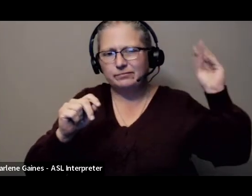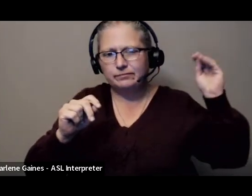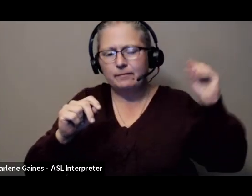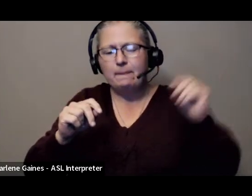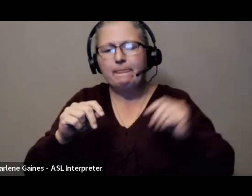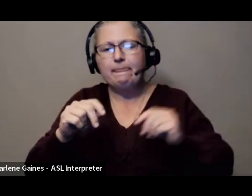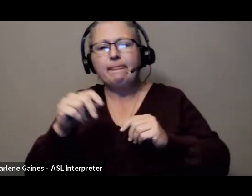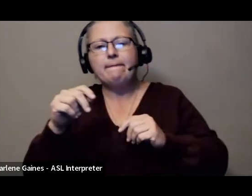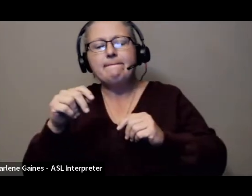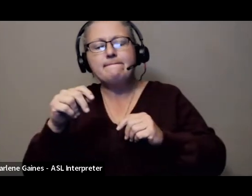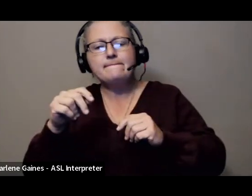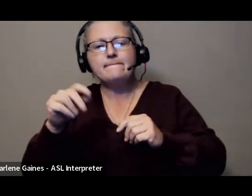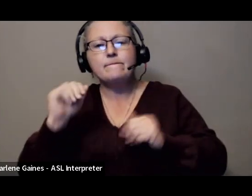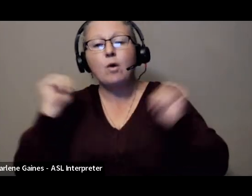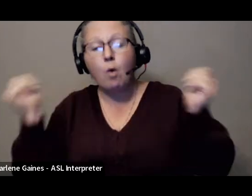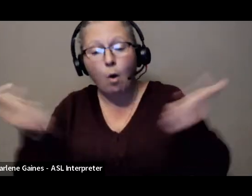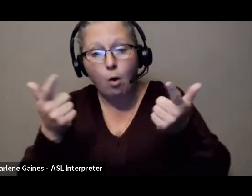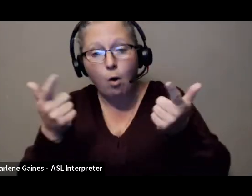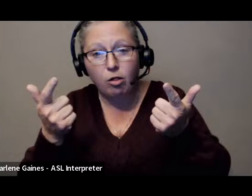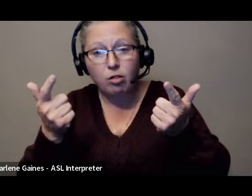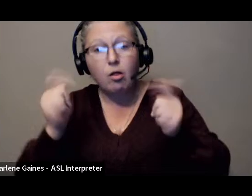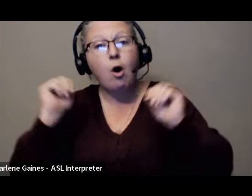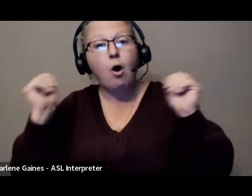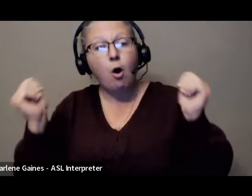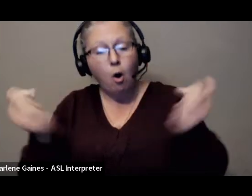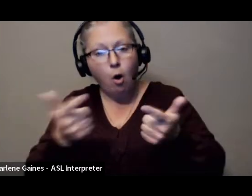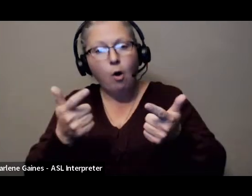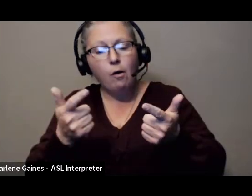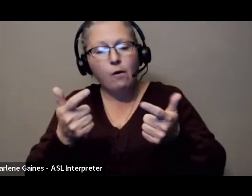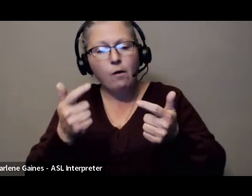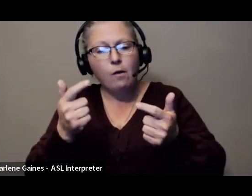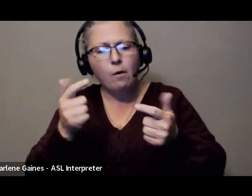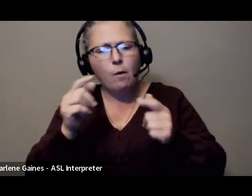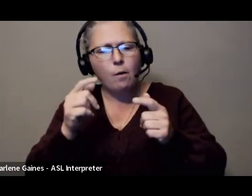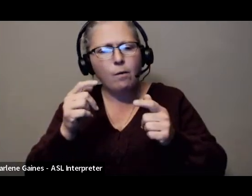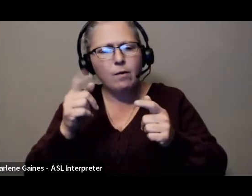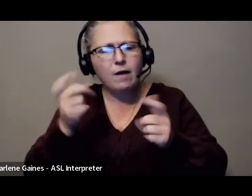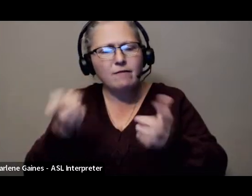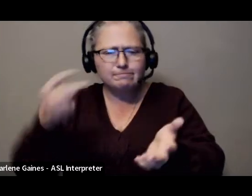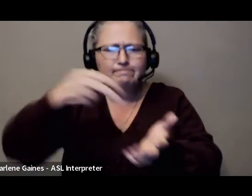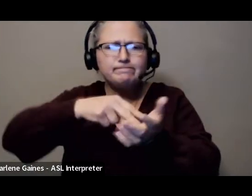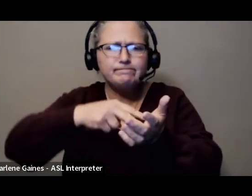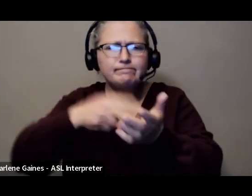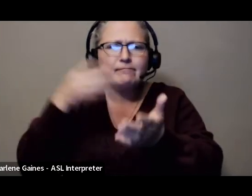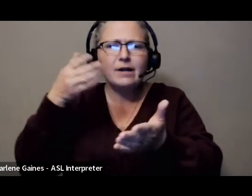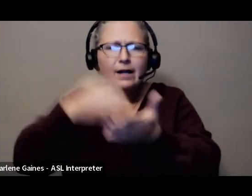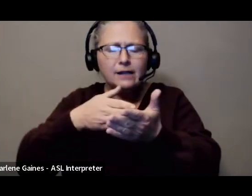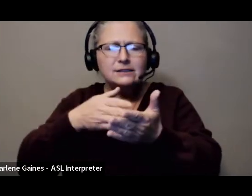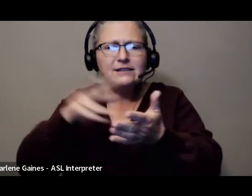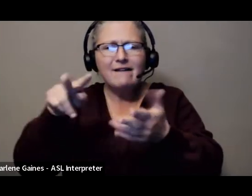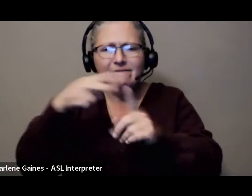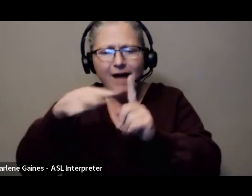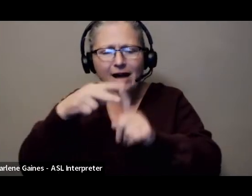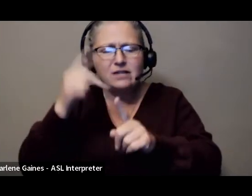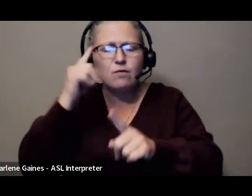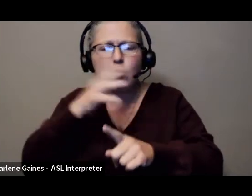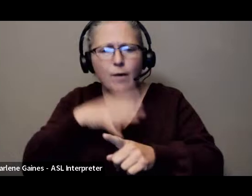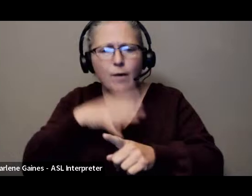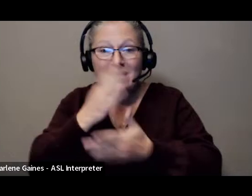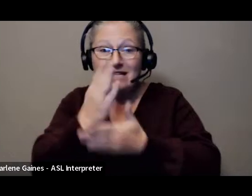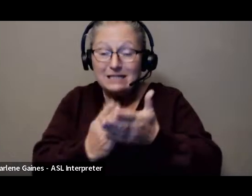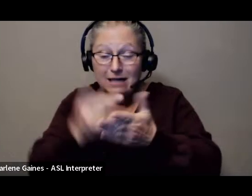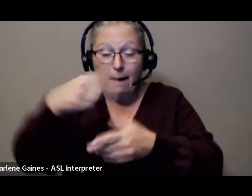We're all the organization to stand up for violence against women. Some of